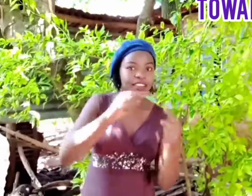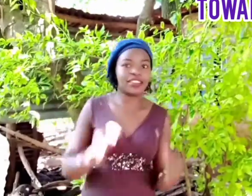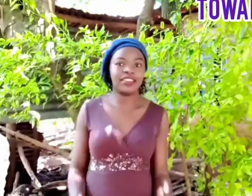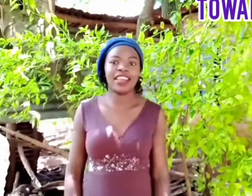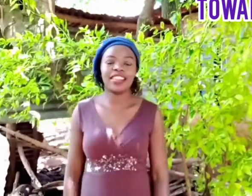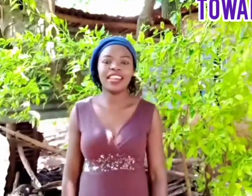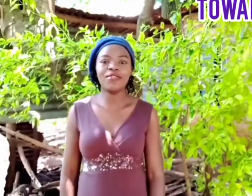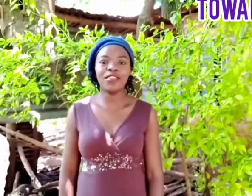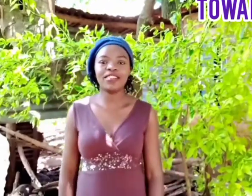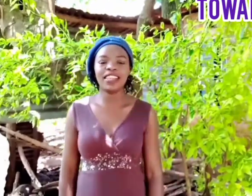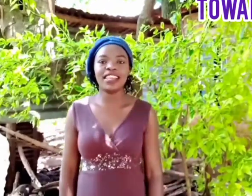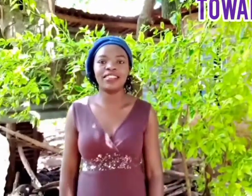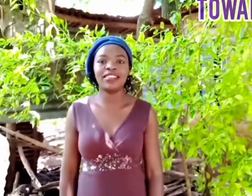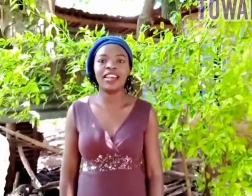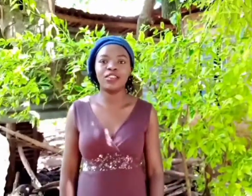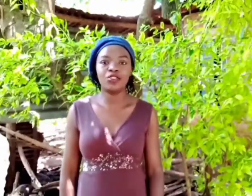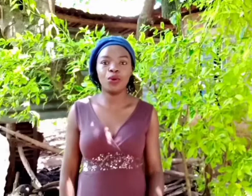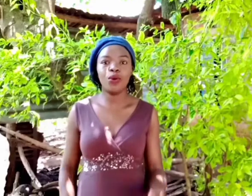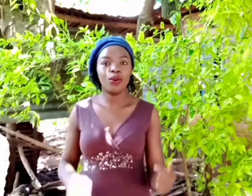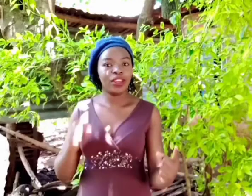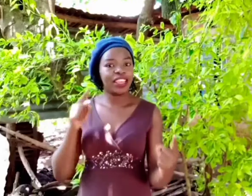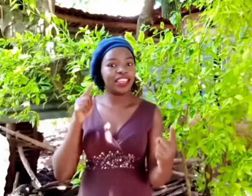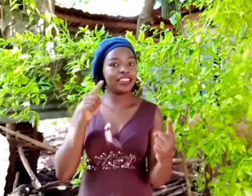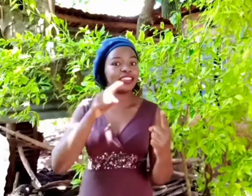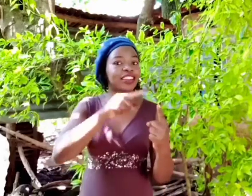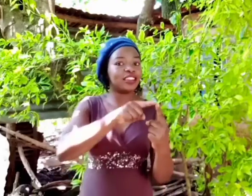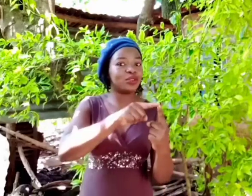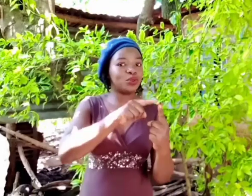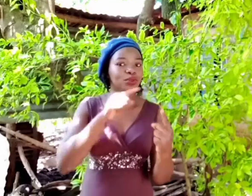Towards. The difference is two is two.